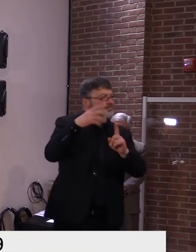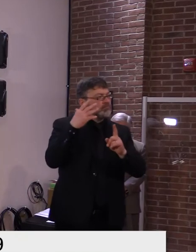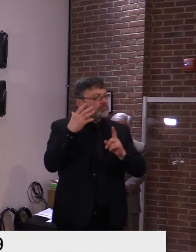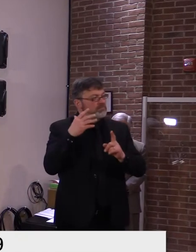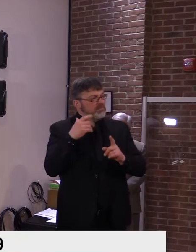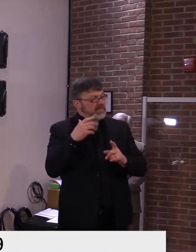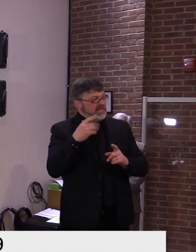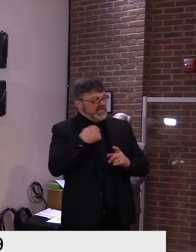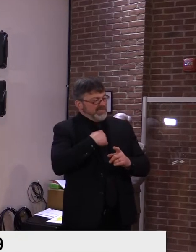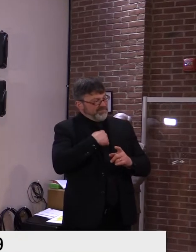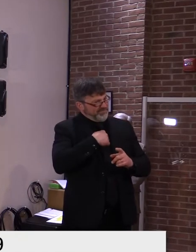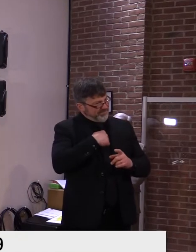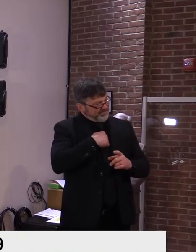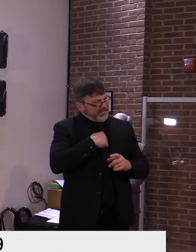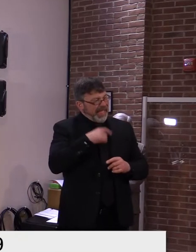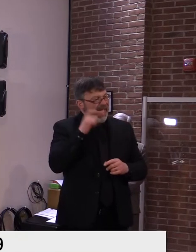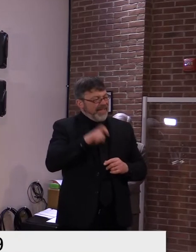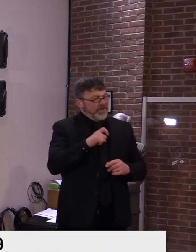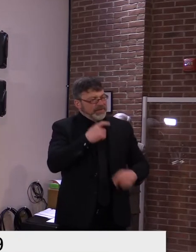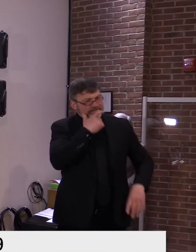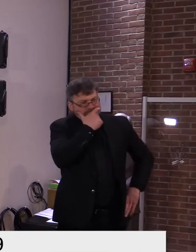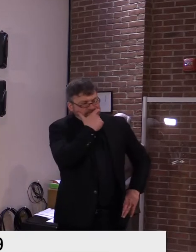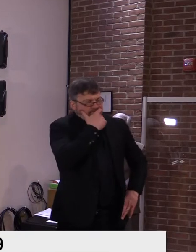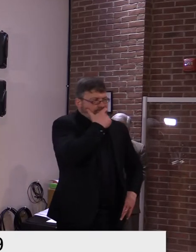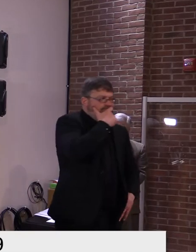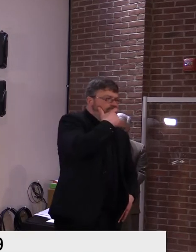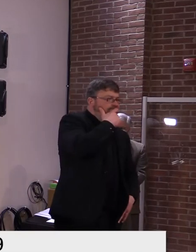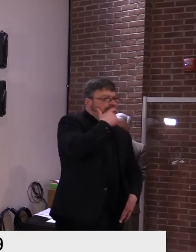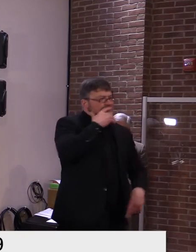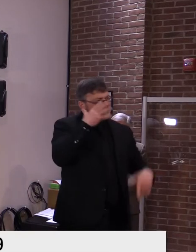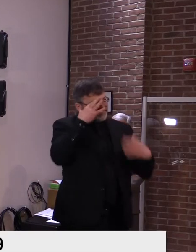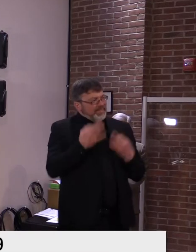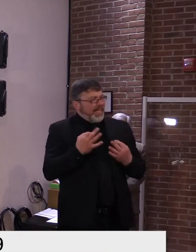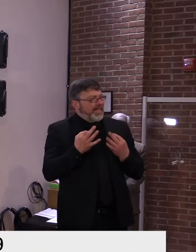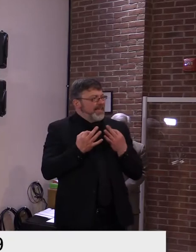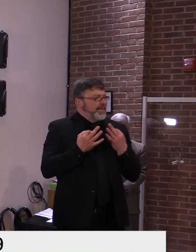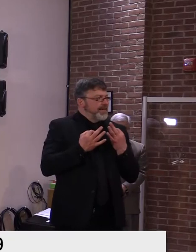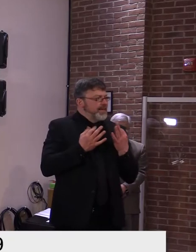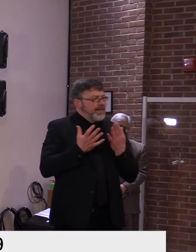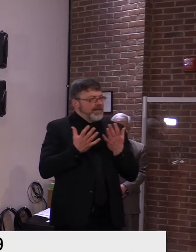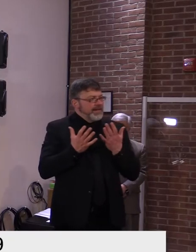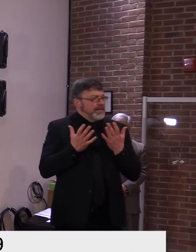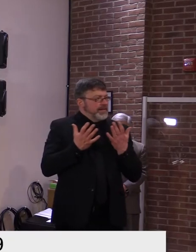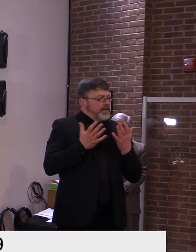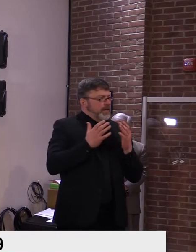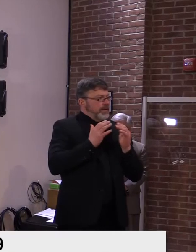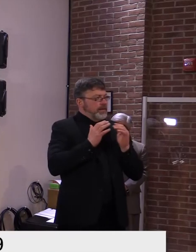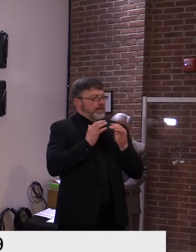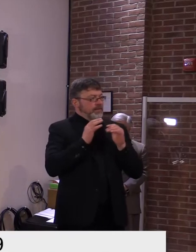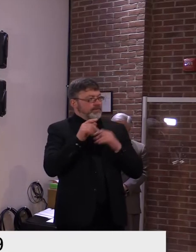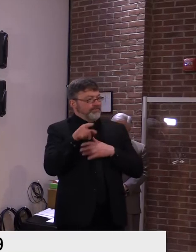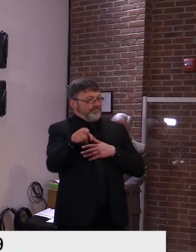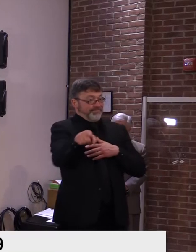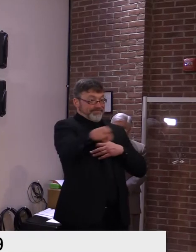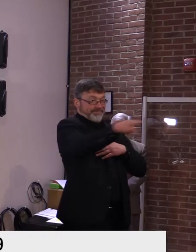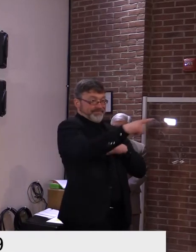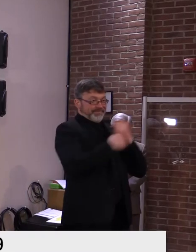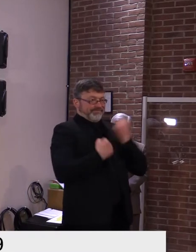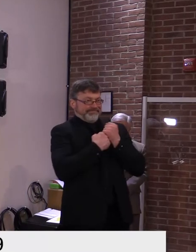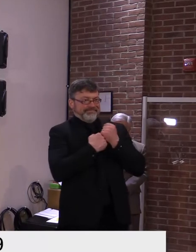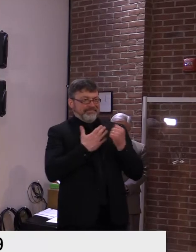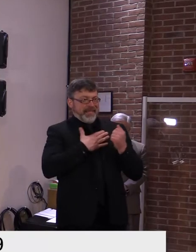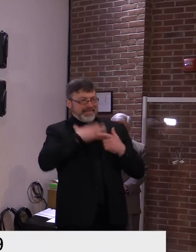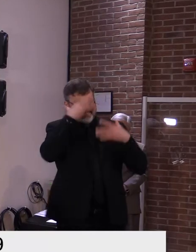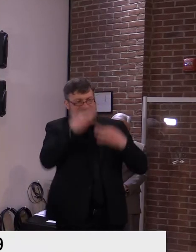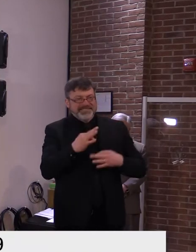were not in agreement with some of my base, some people that who supported me. But when you get into